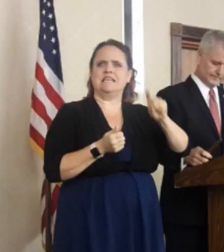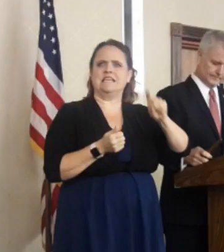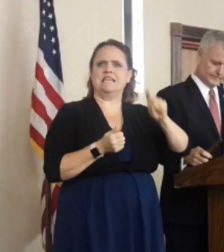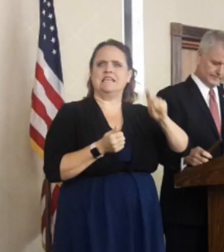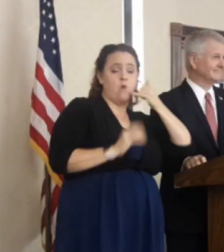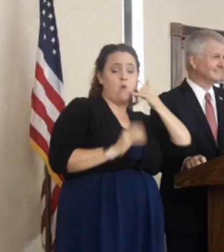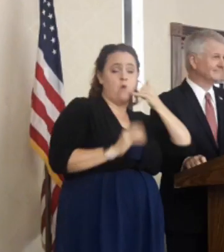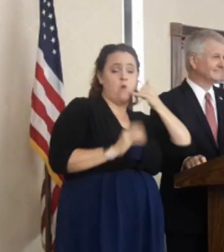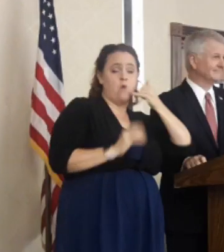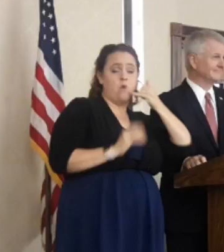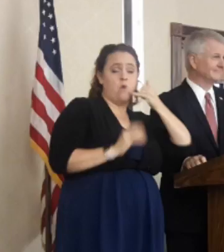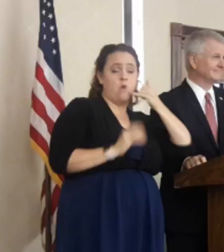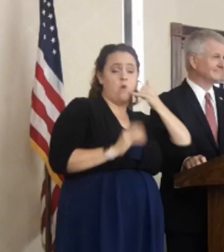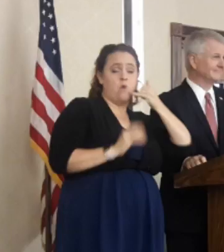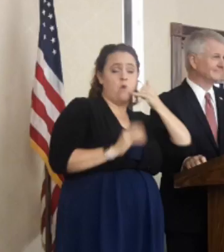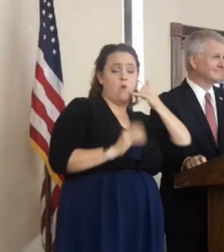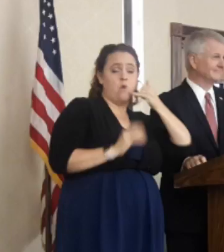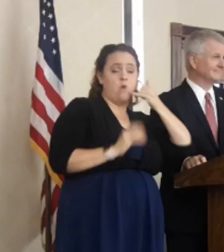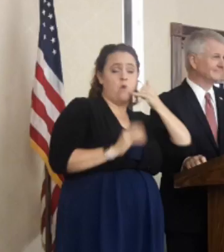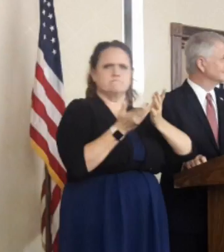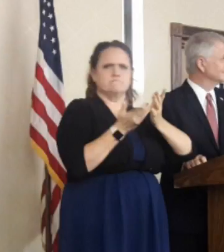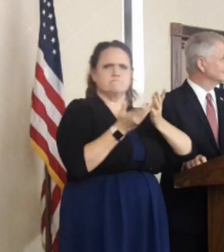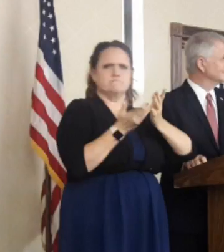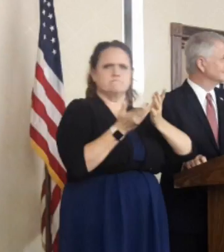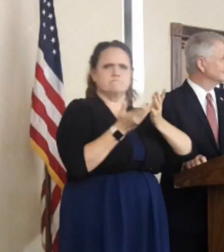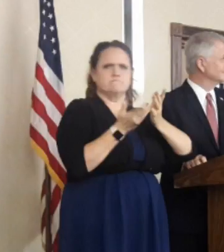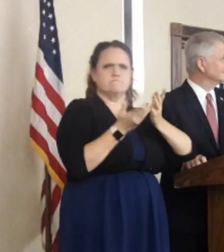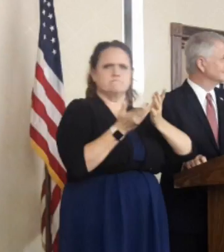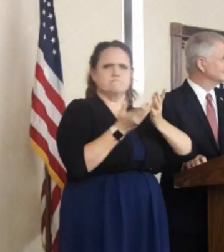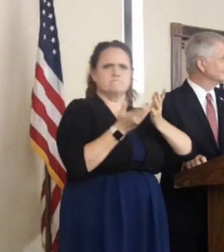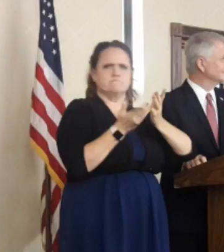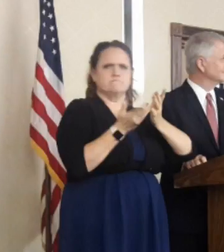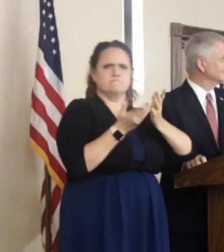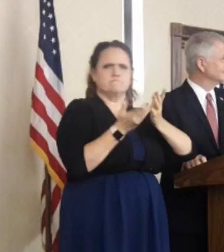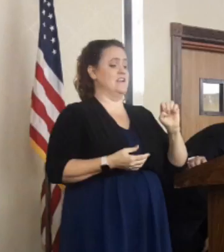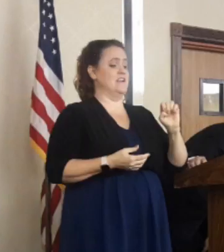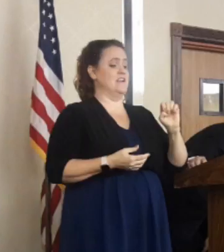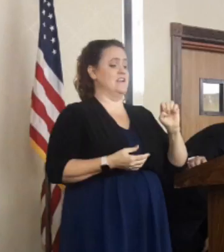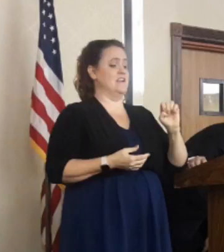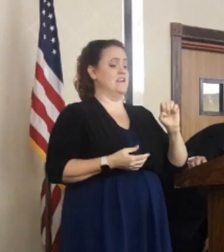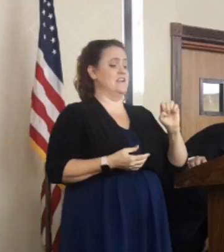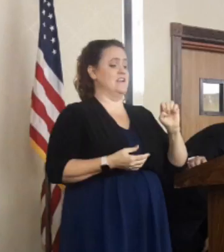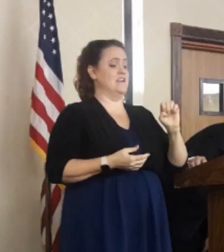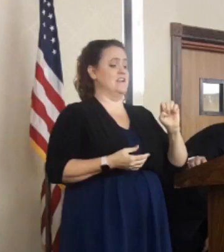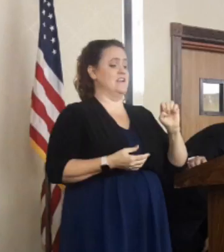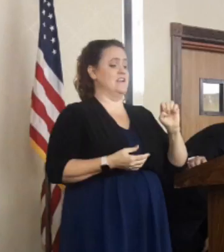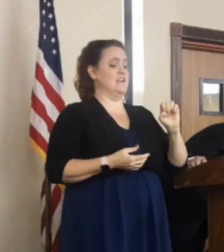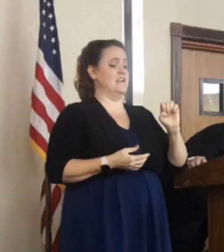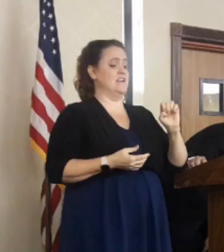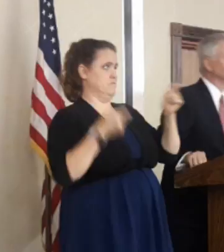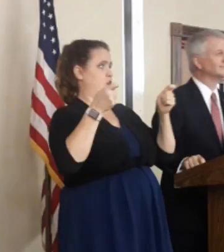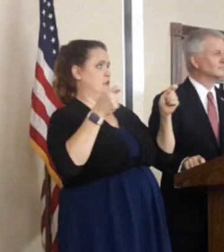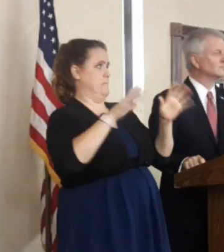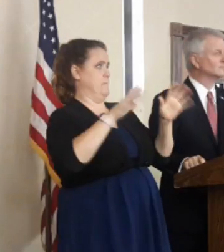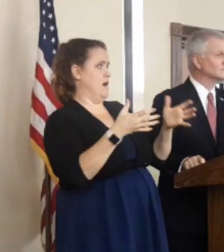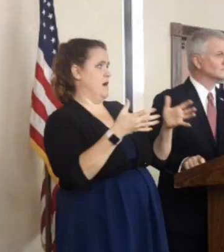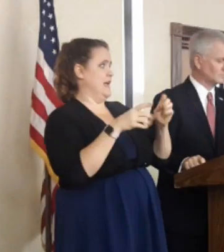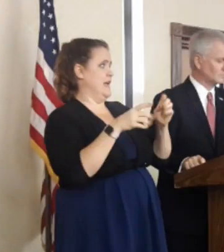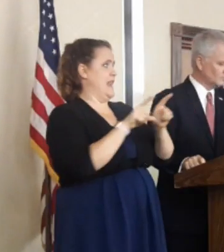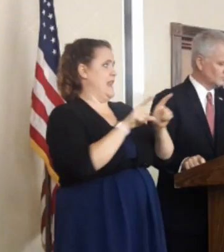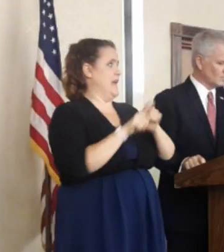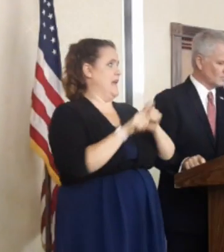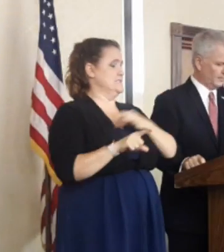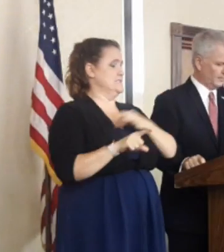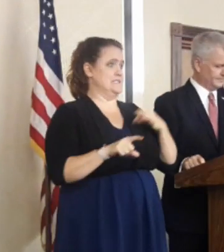I could, just since the SREC is the governing body and as staff, you are our bosses, and